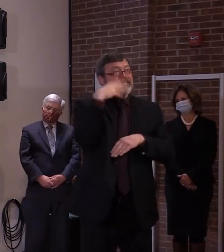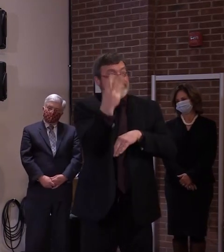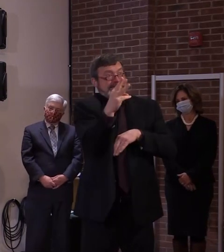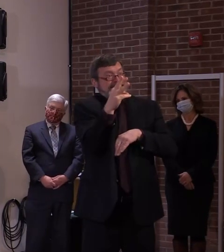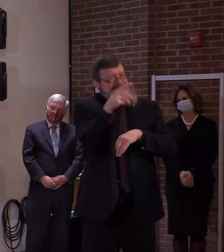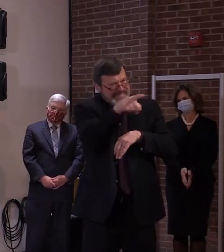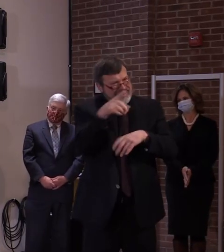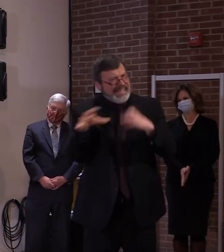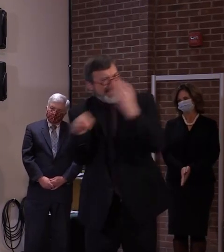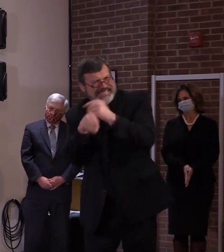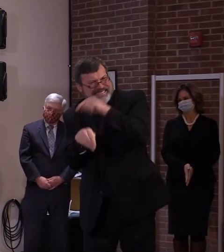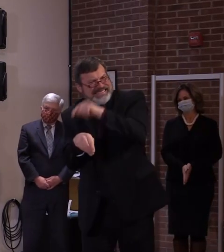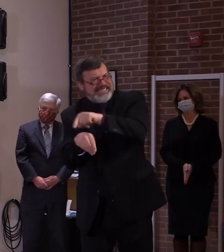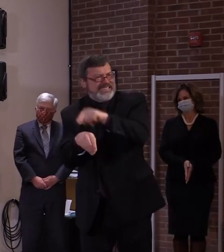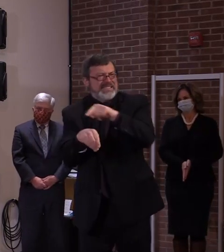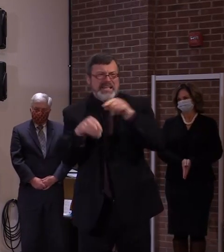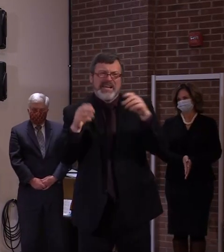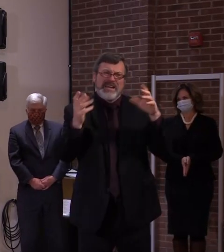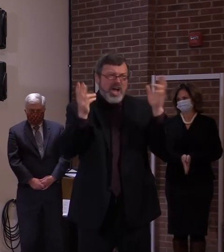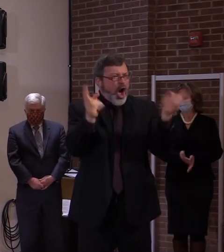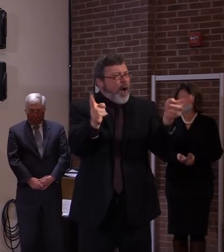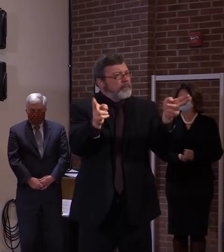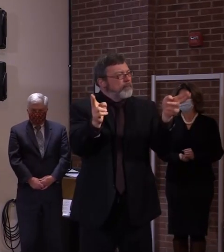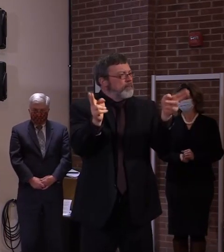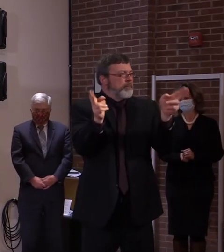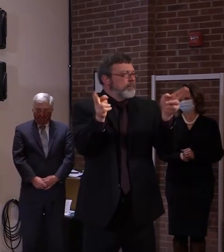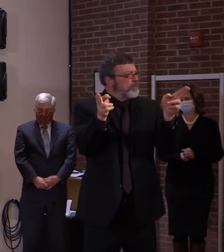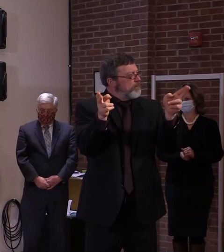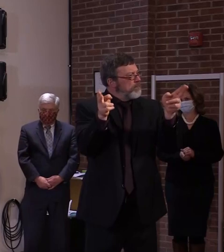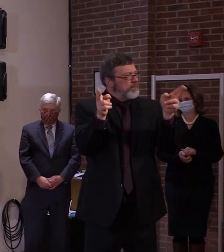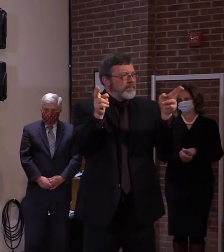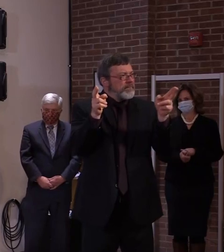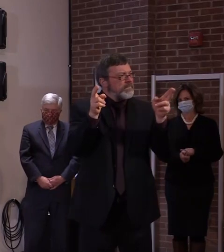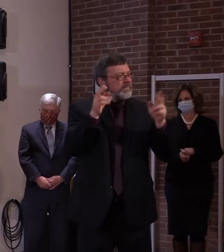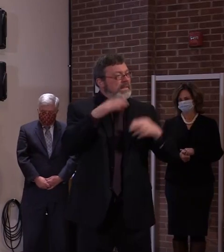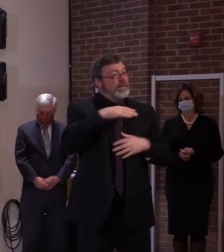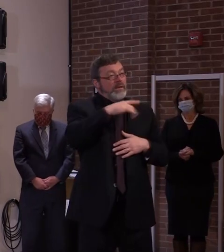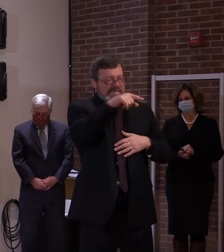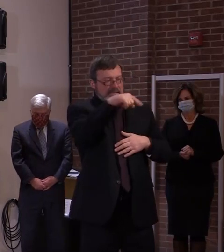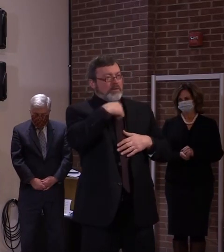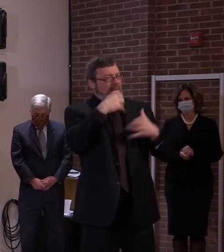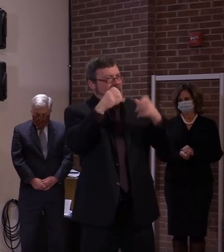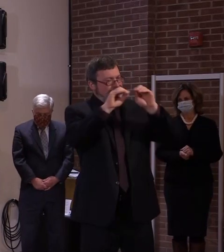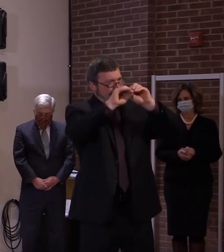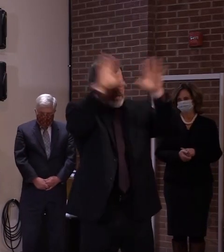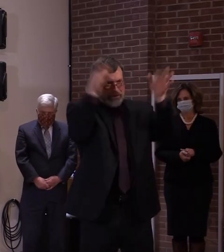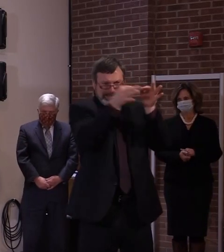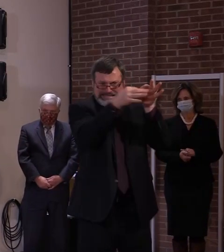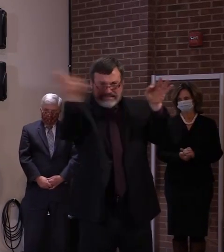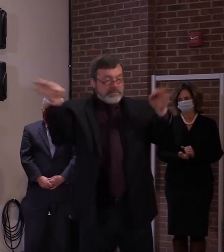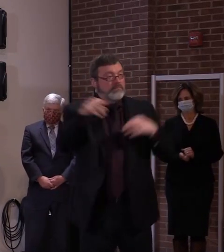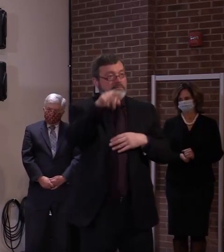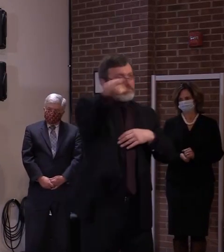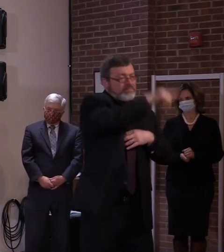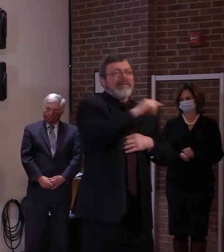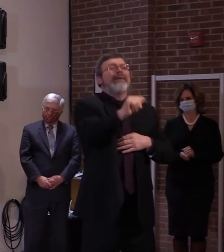fully protected against COVID or up to date on your vaccination until you get that booster